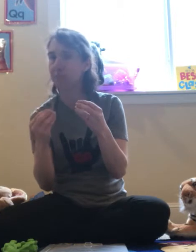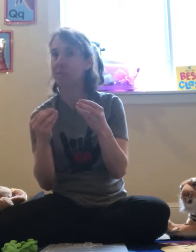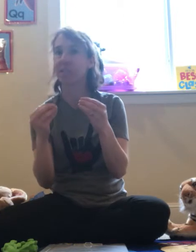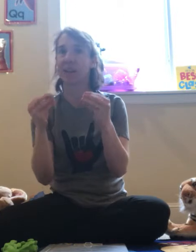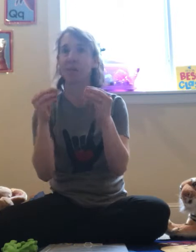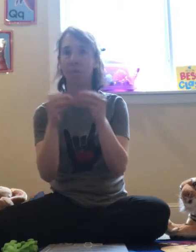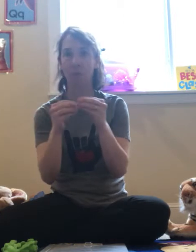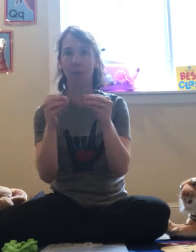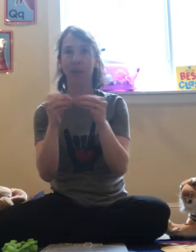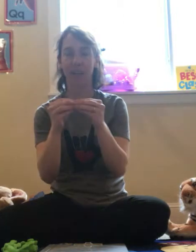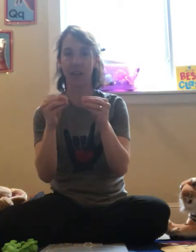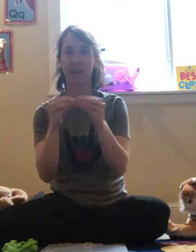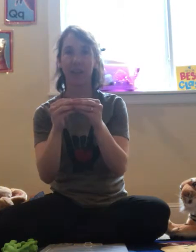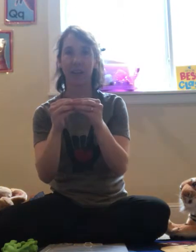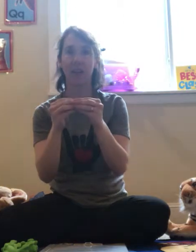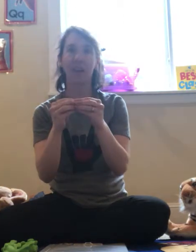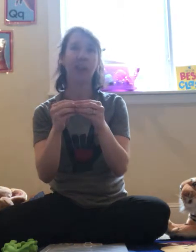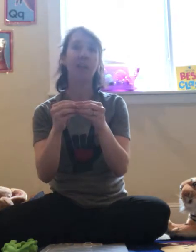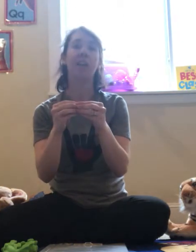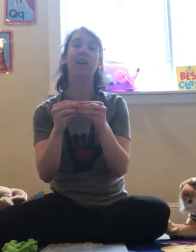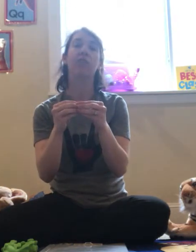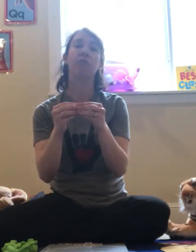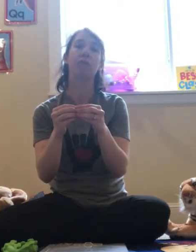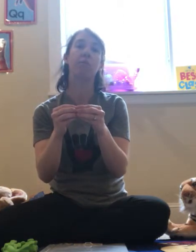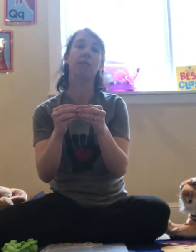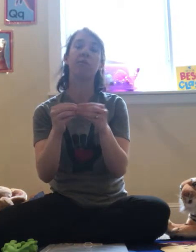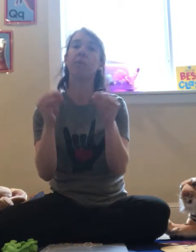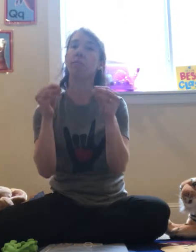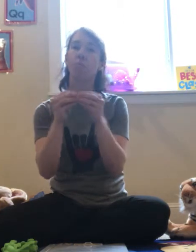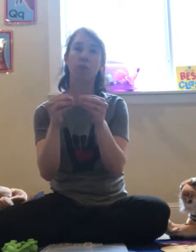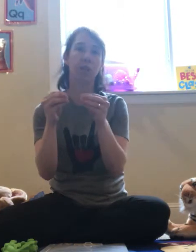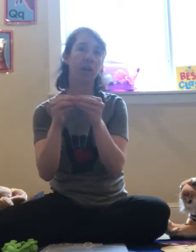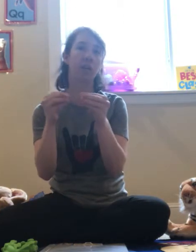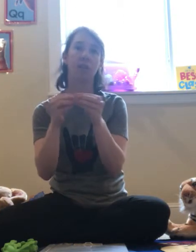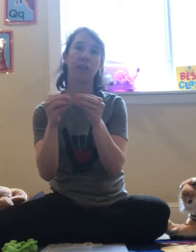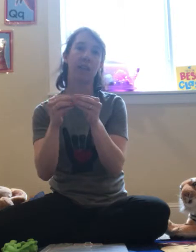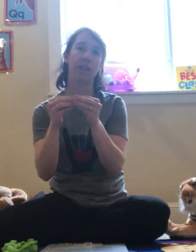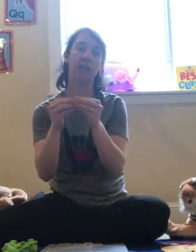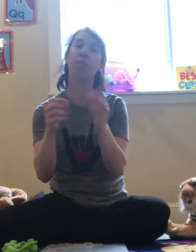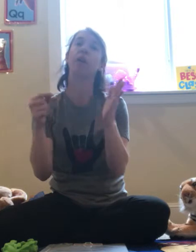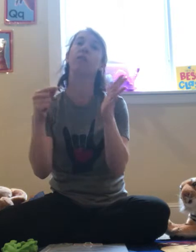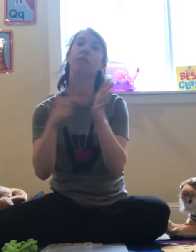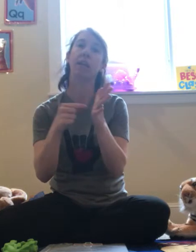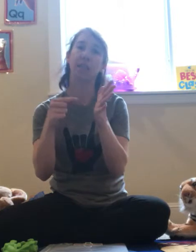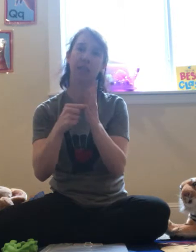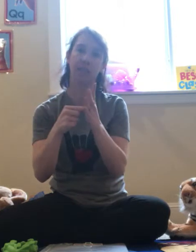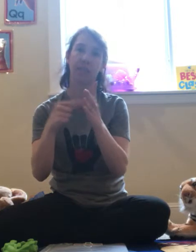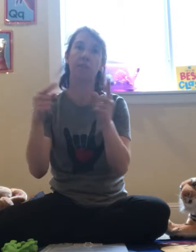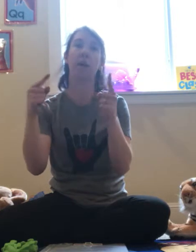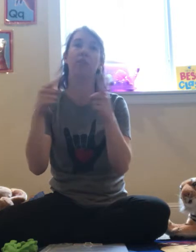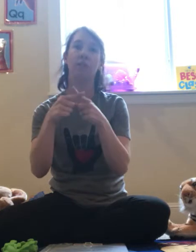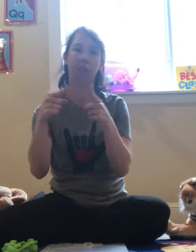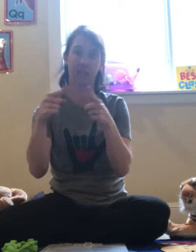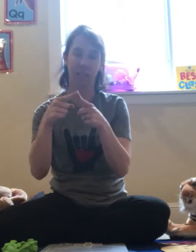to sign more again, and I show them, like, sometimes more is not going to look like this. It might look like this. It might look like